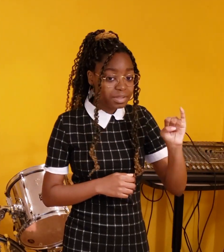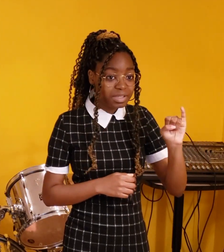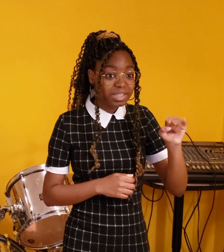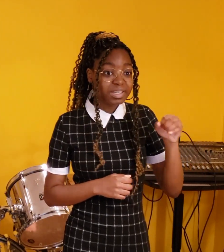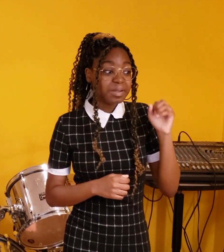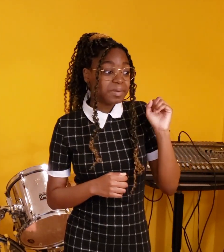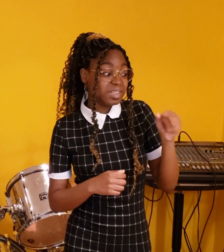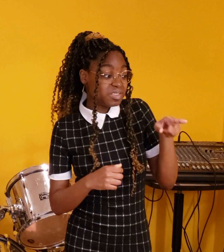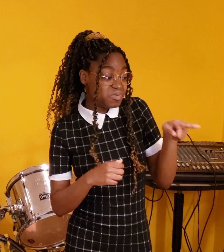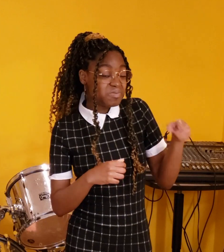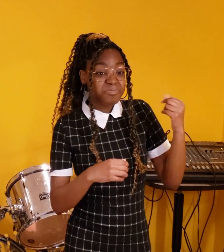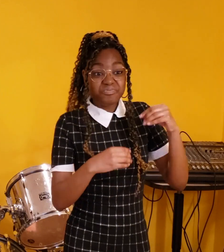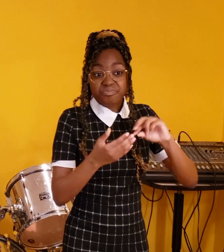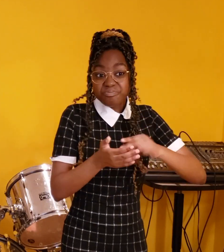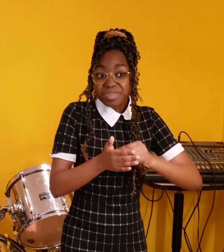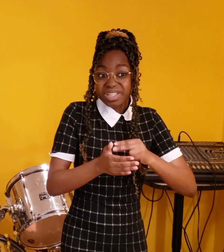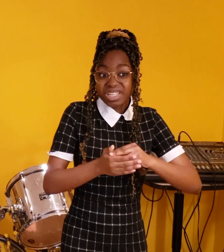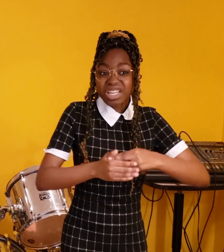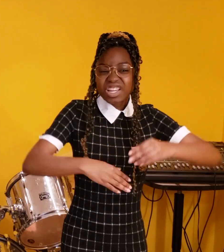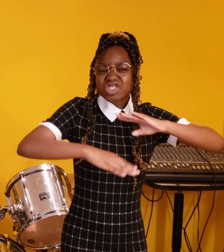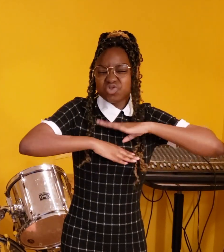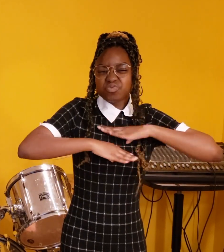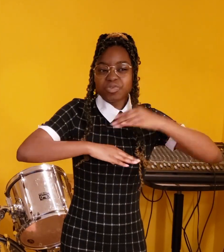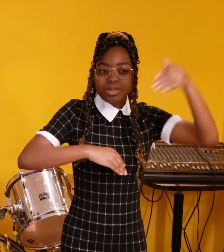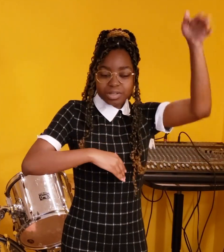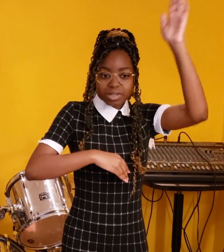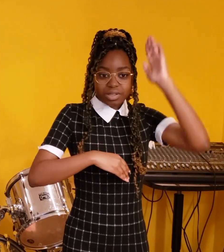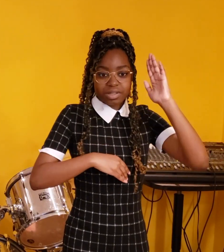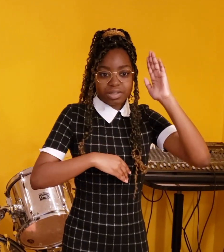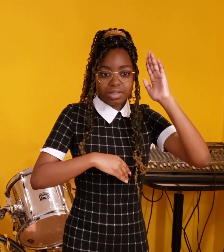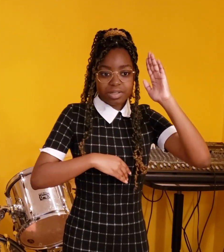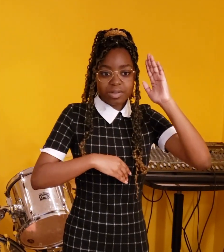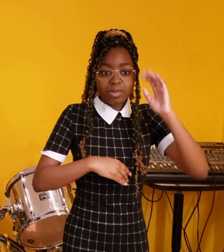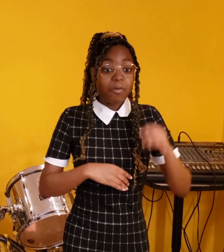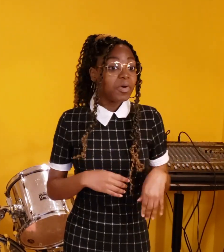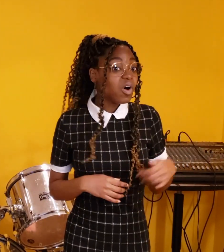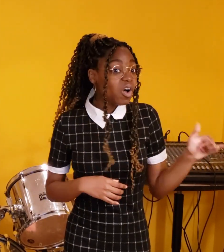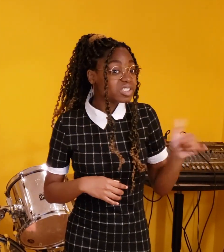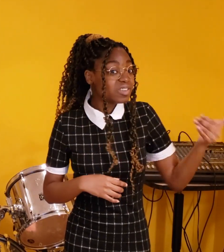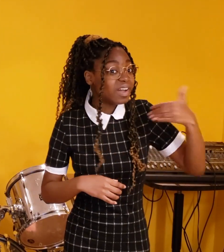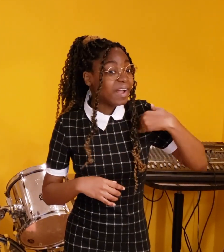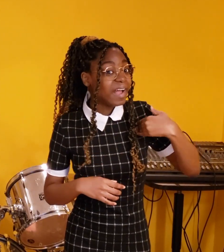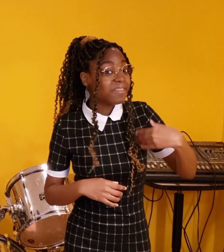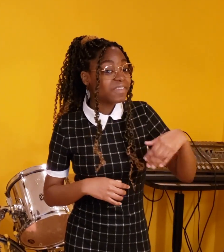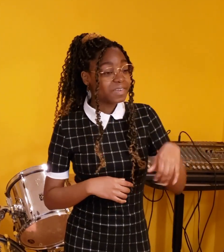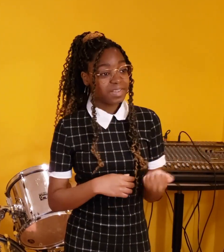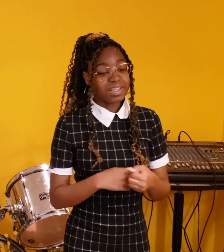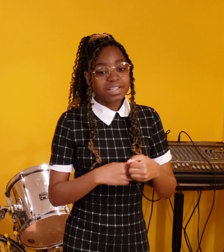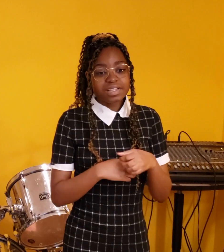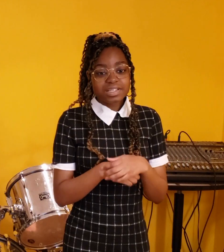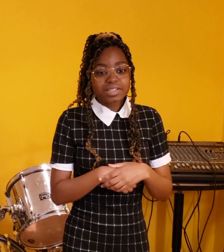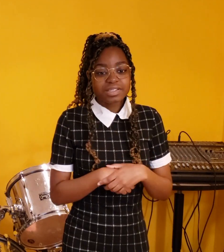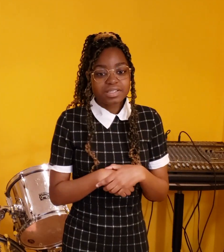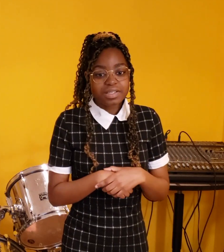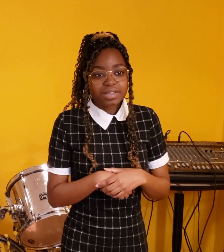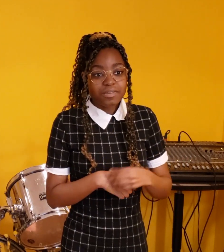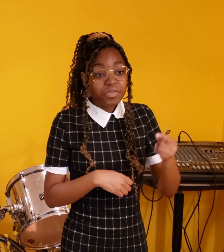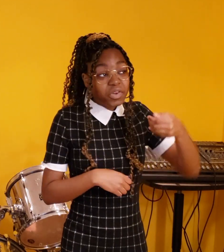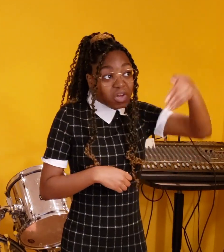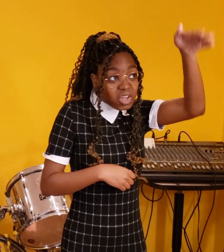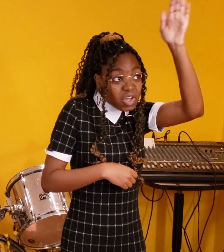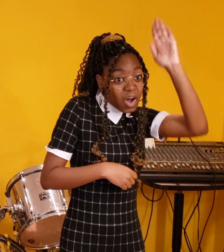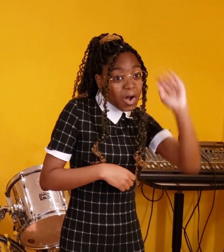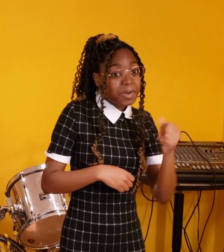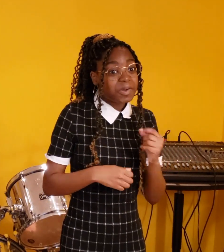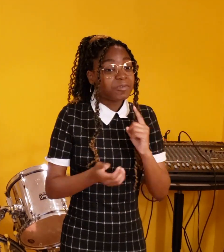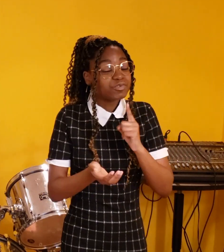El Tzaddik, which means what? The righteous God. We have El Emet, and El Emet means what? The God of truth. We